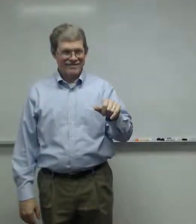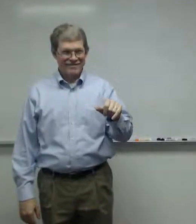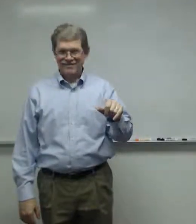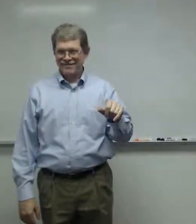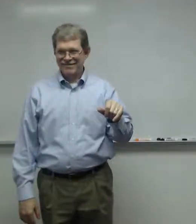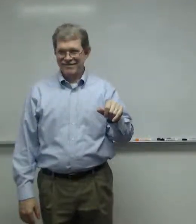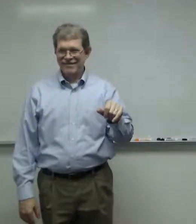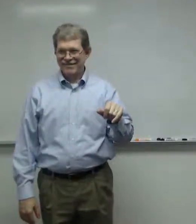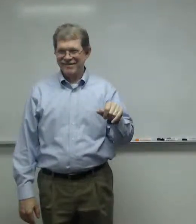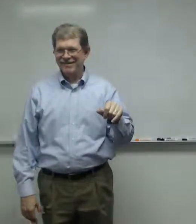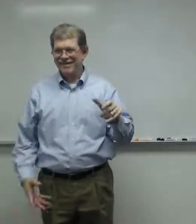What do you think?